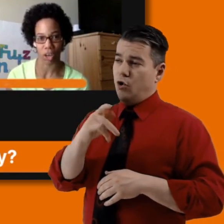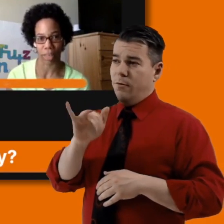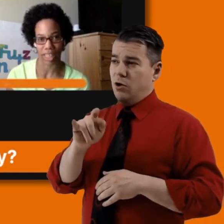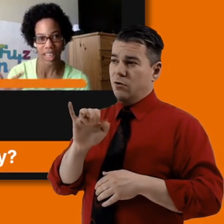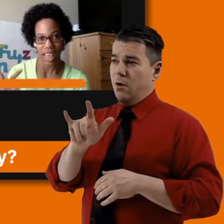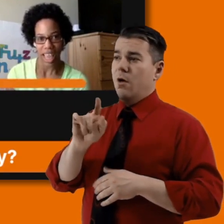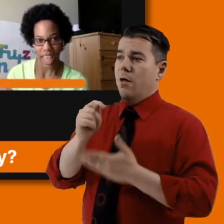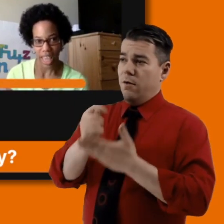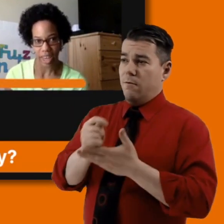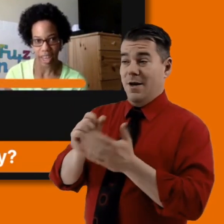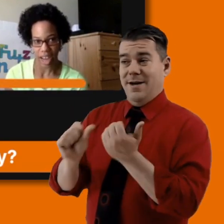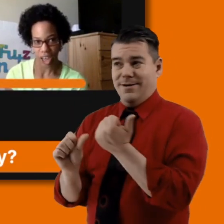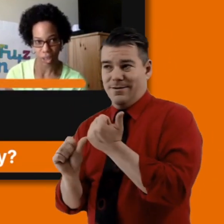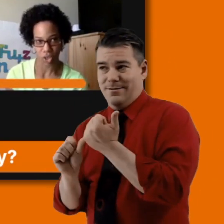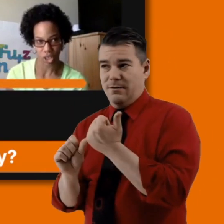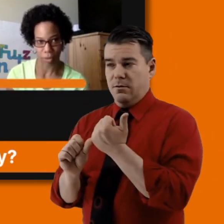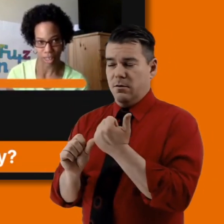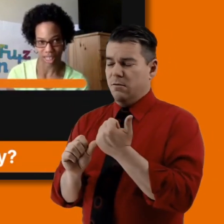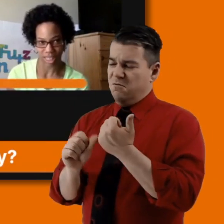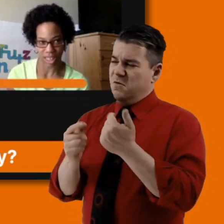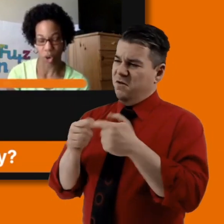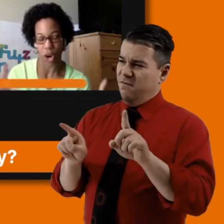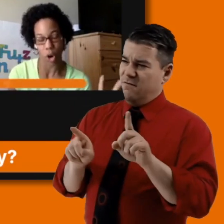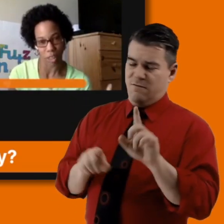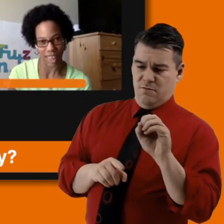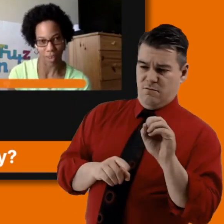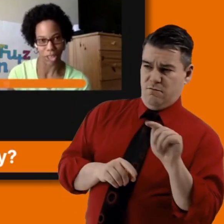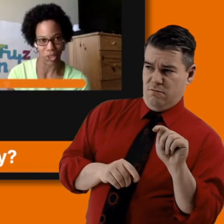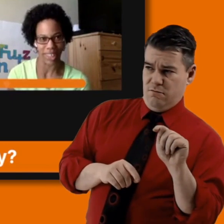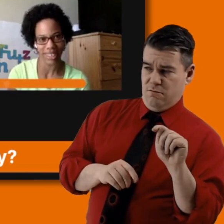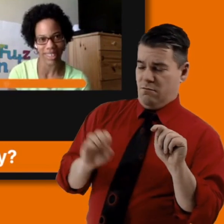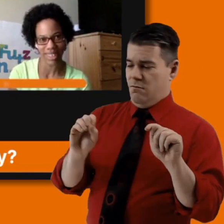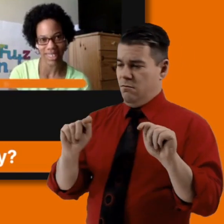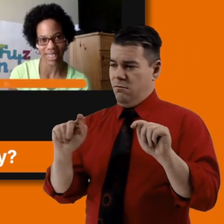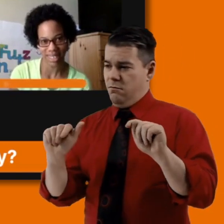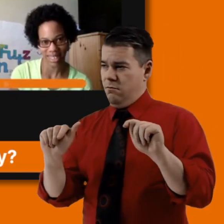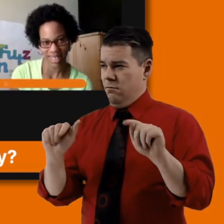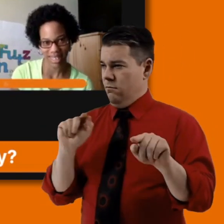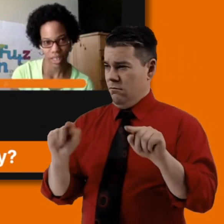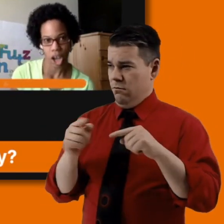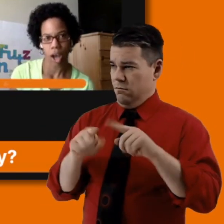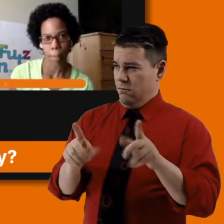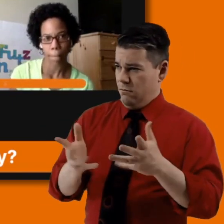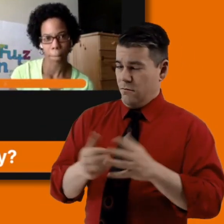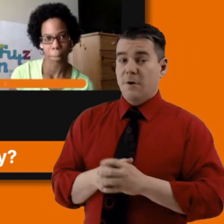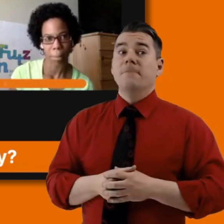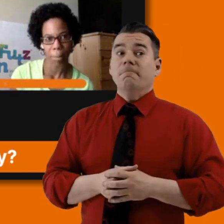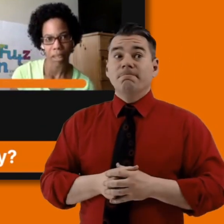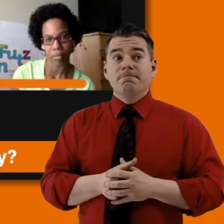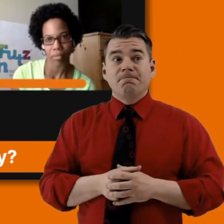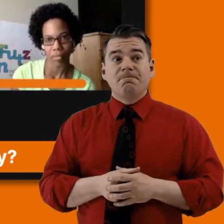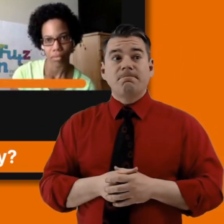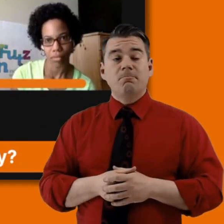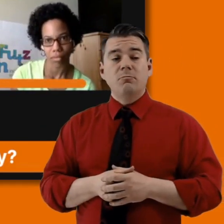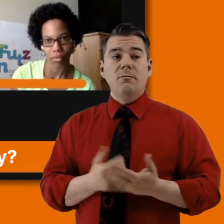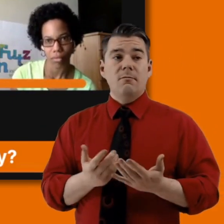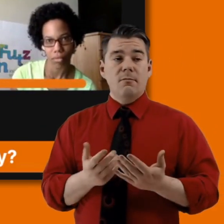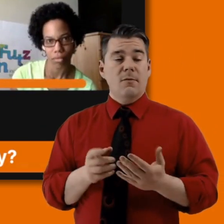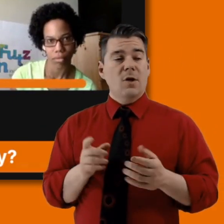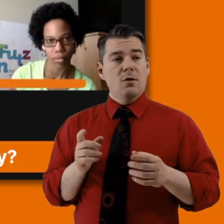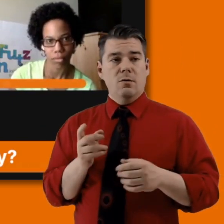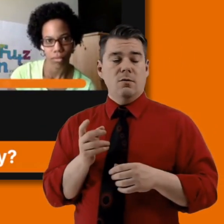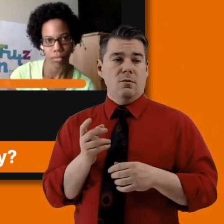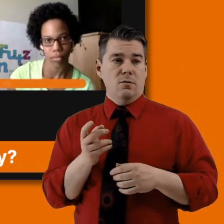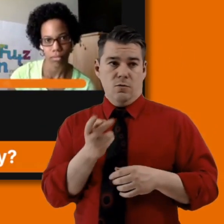occupational therapist and an occupational therapist assistant, or OTA for short? Yes, absolutely. So those are